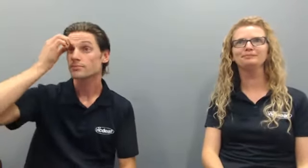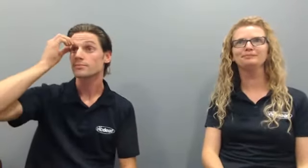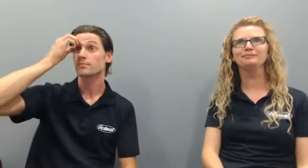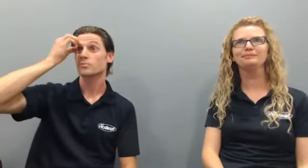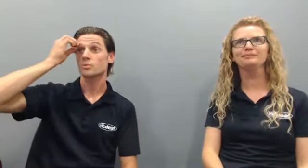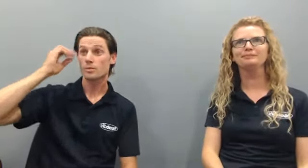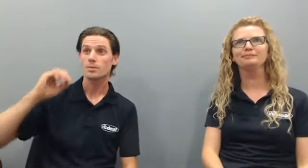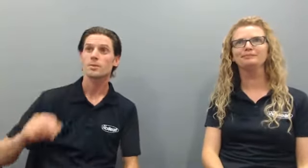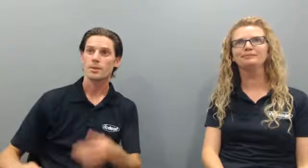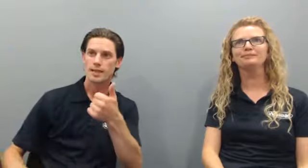accessing.